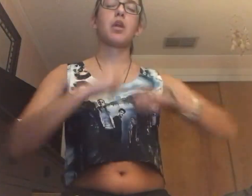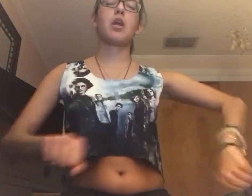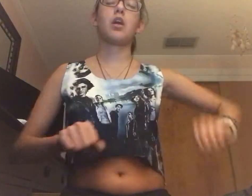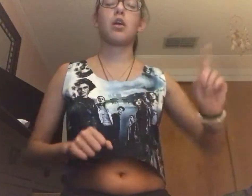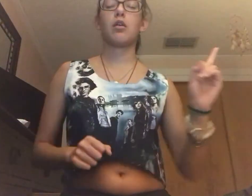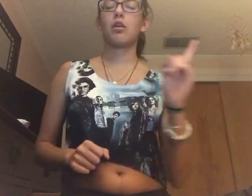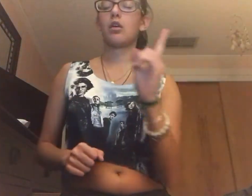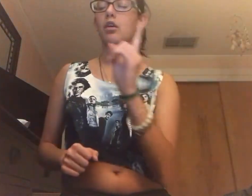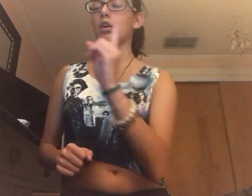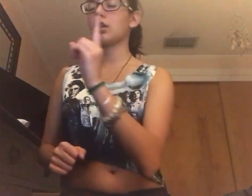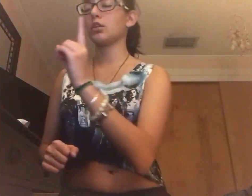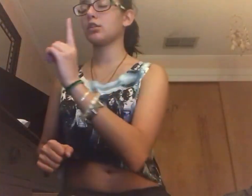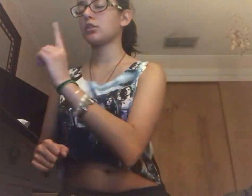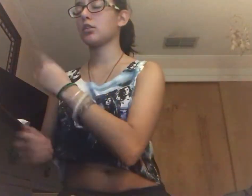matter how hard I try